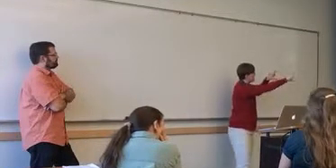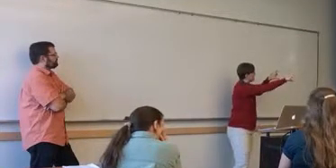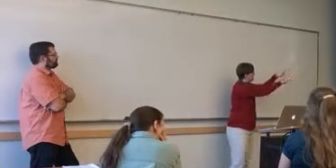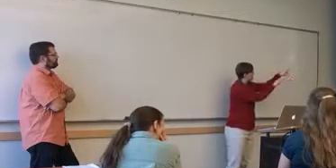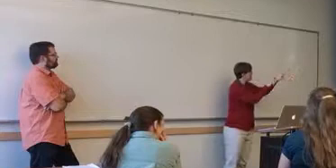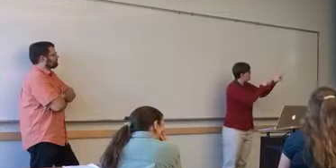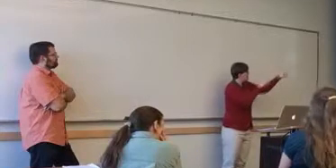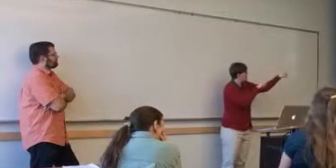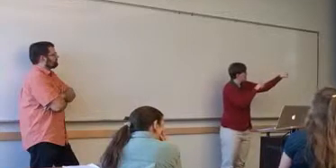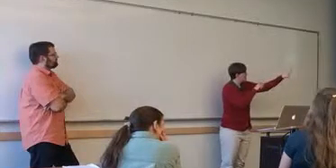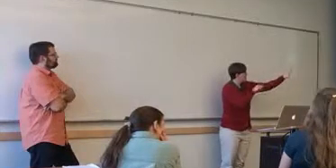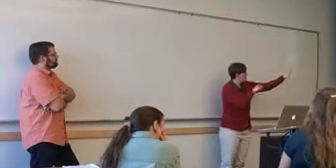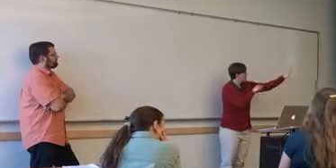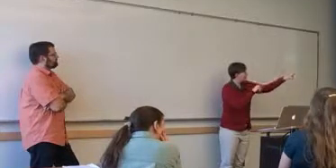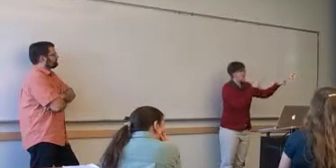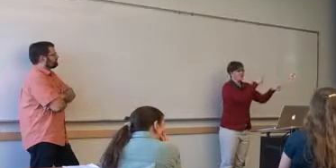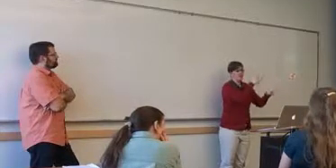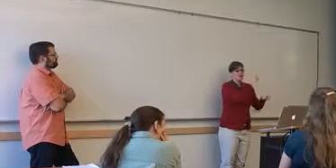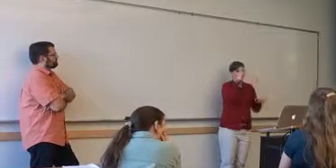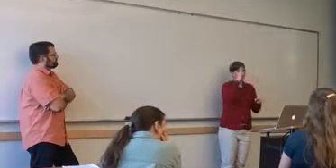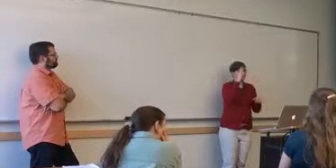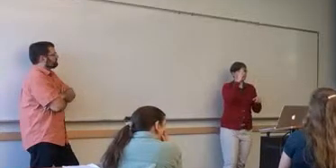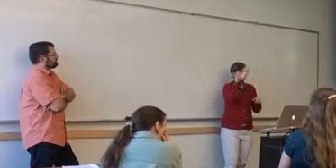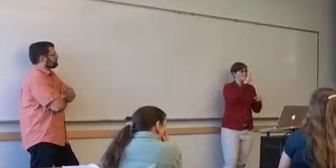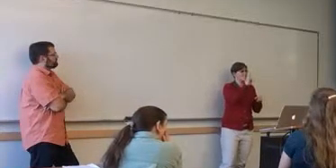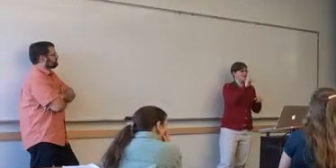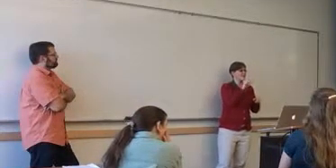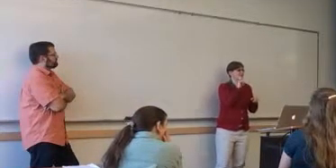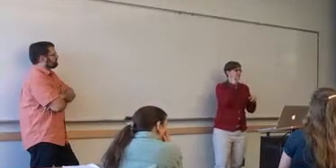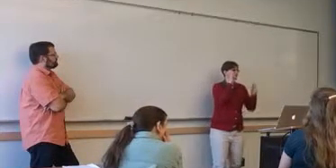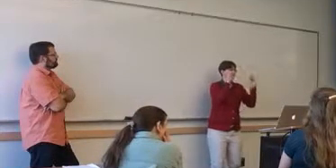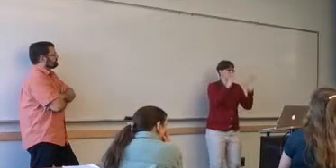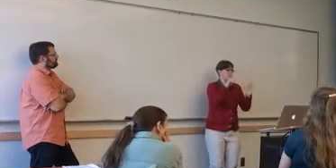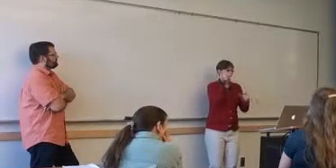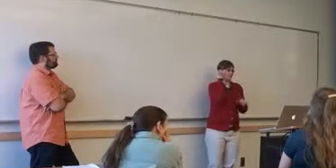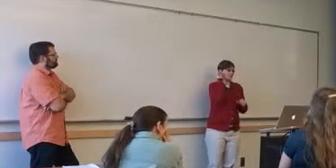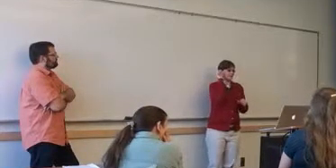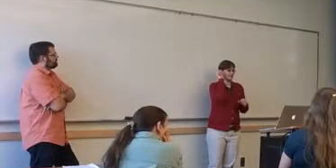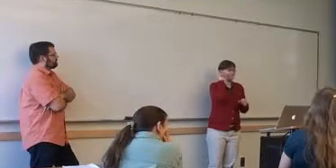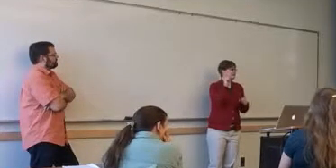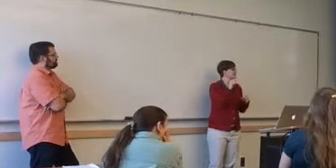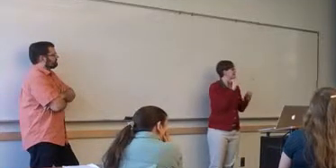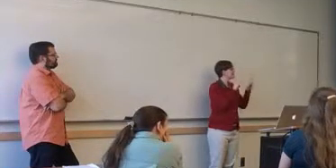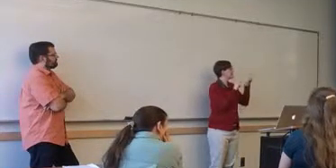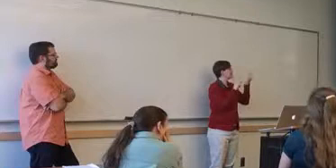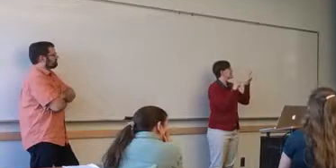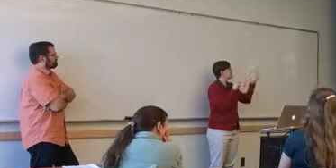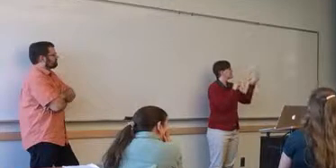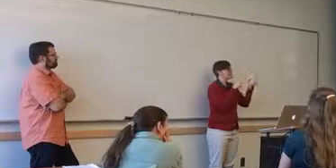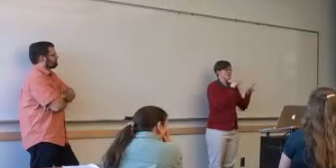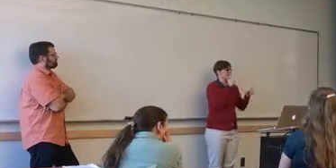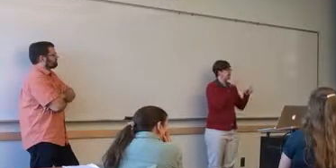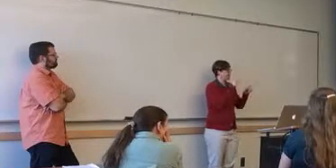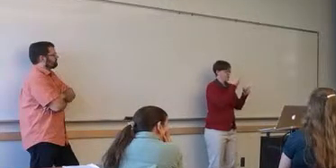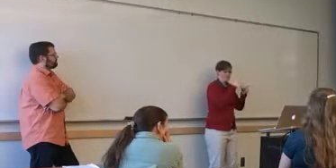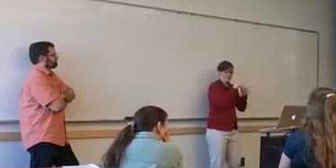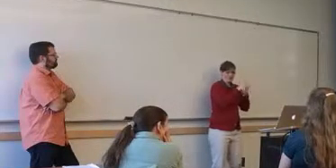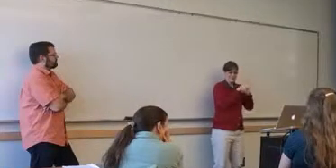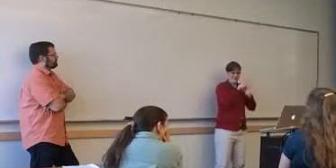And you can see this thing at the bottom, and it was invented by a deaf